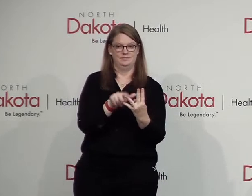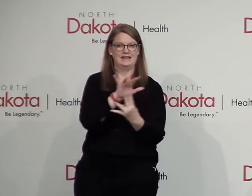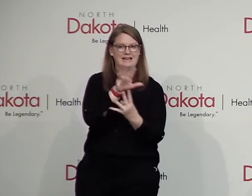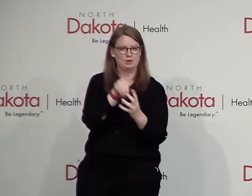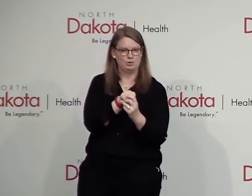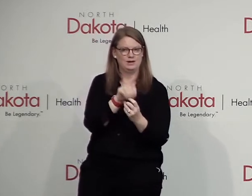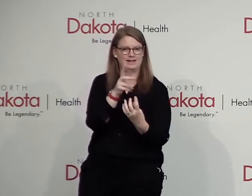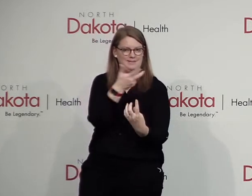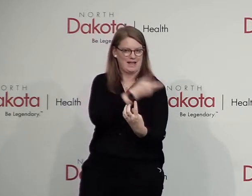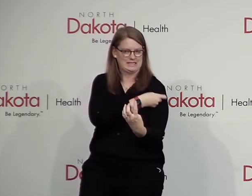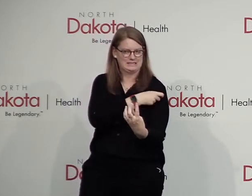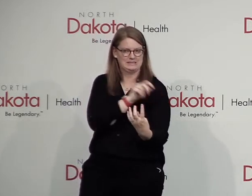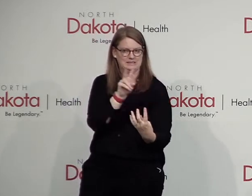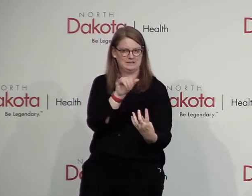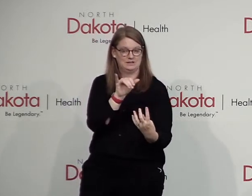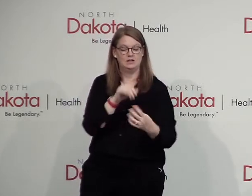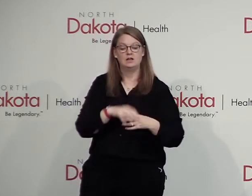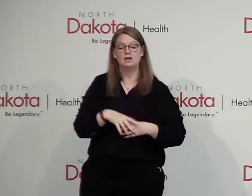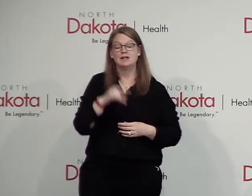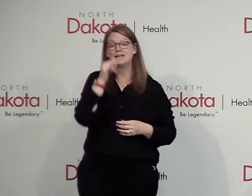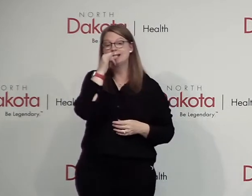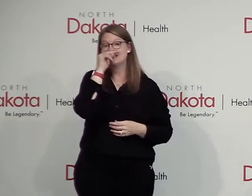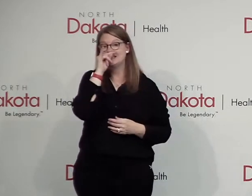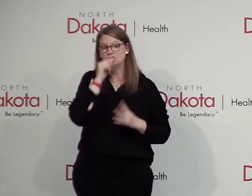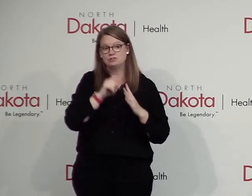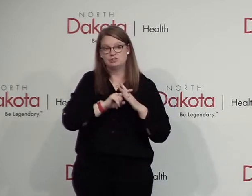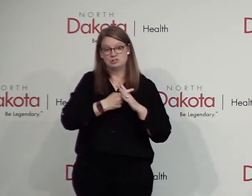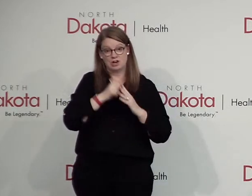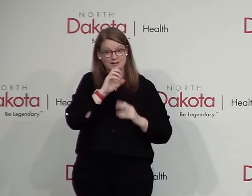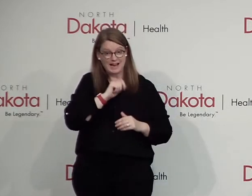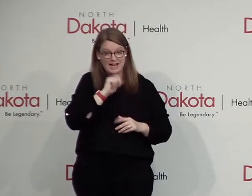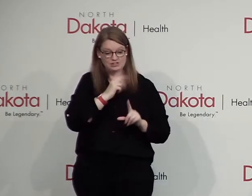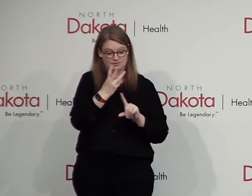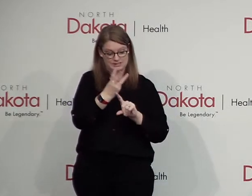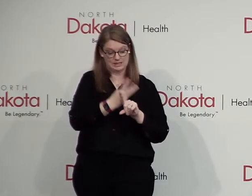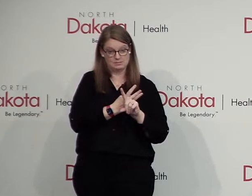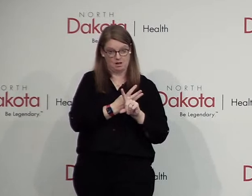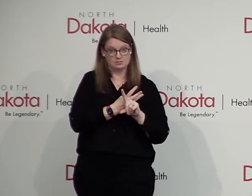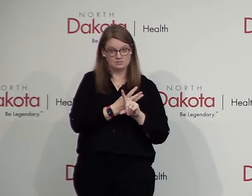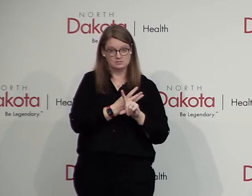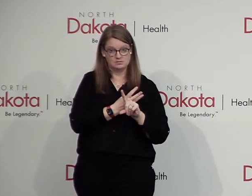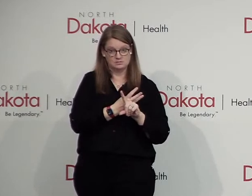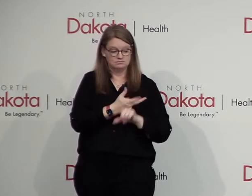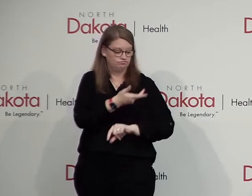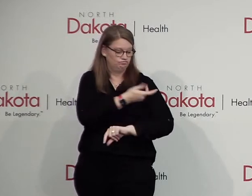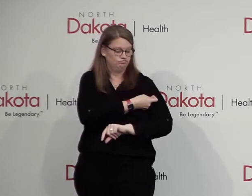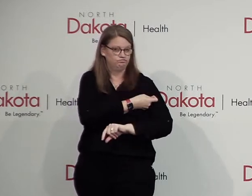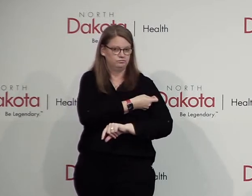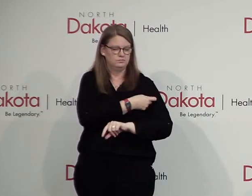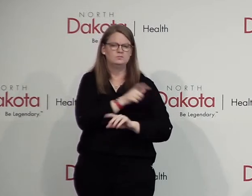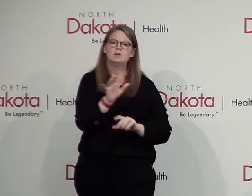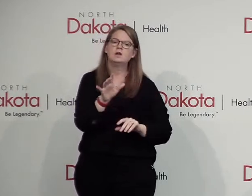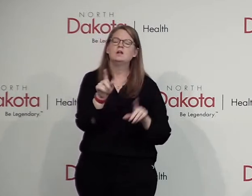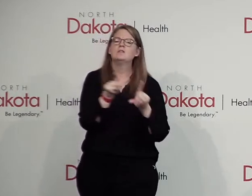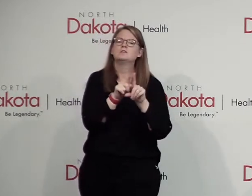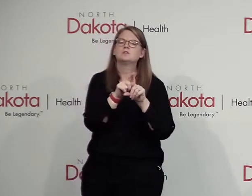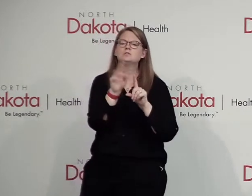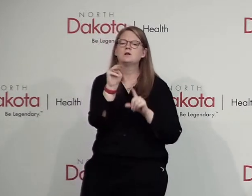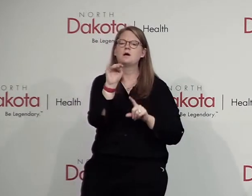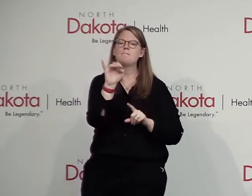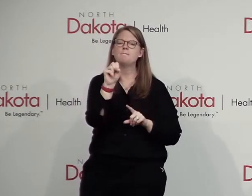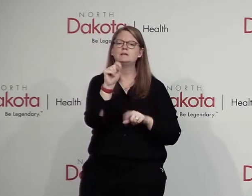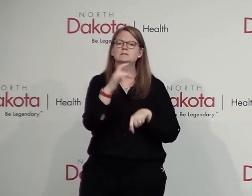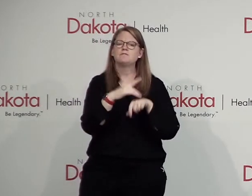We've heard before that kids should start to be immunized at the age of 6 months. And there's also a flu mist that's